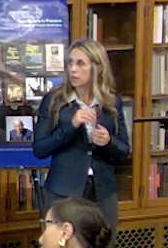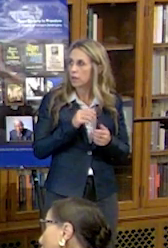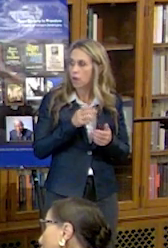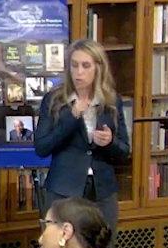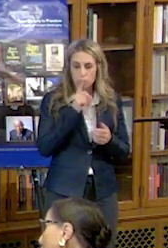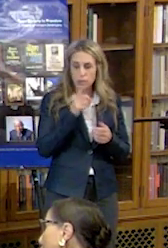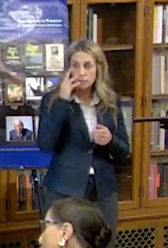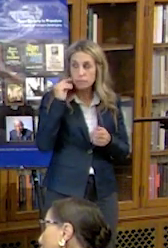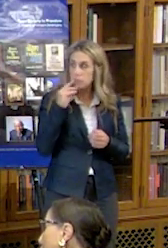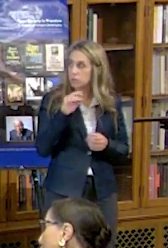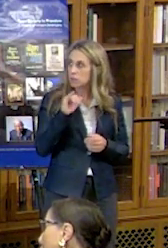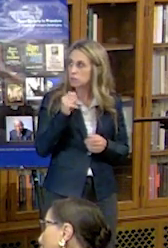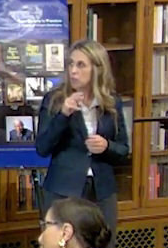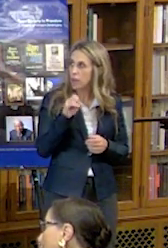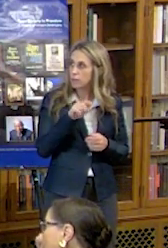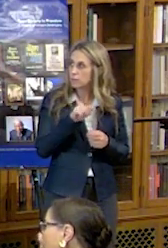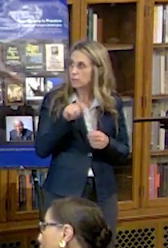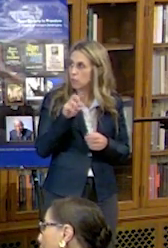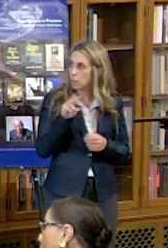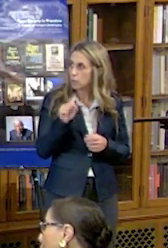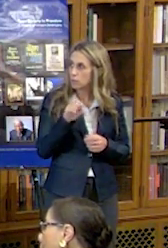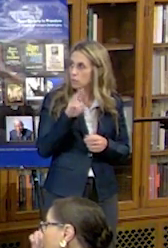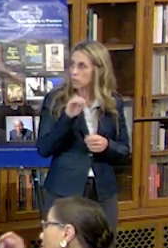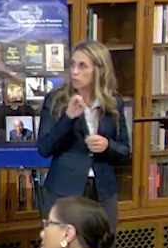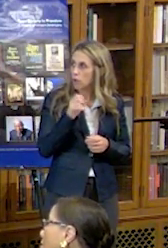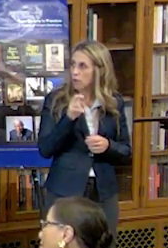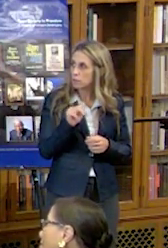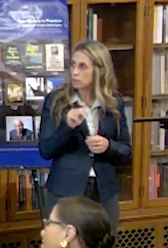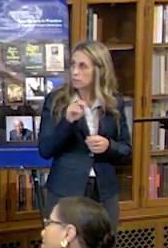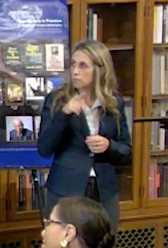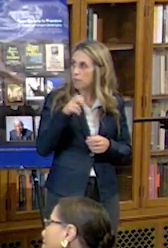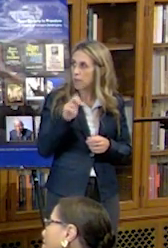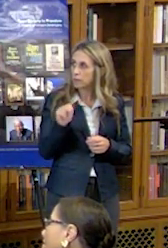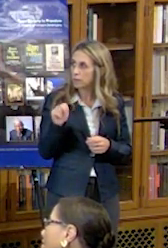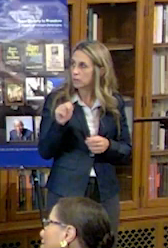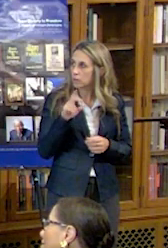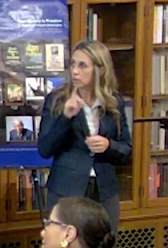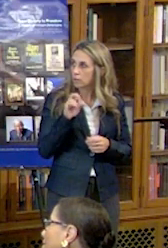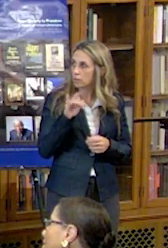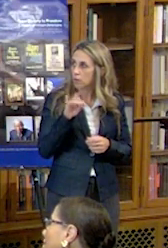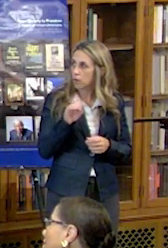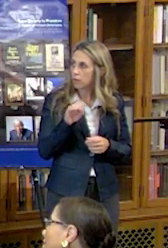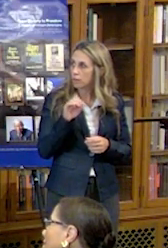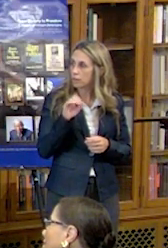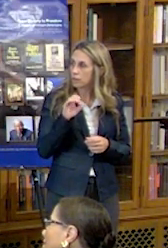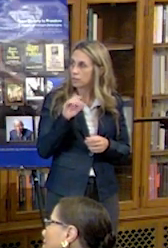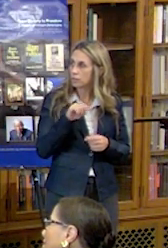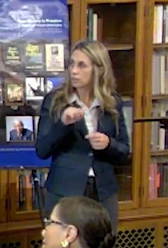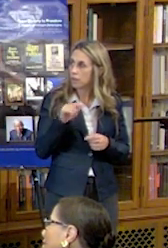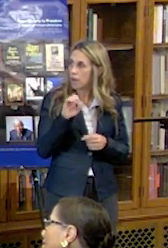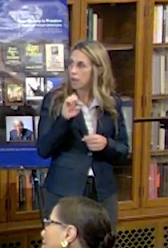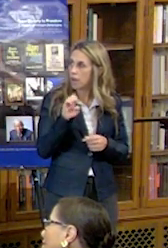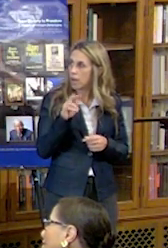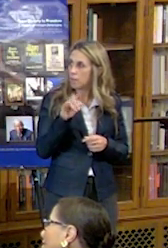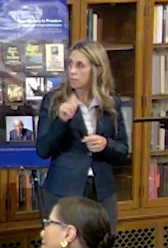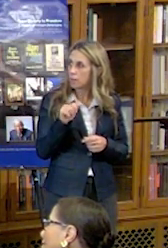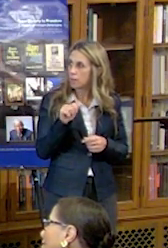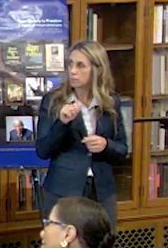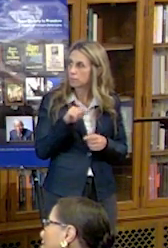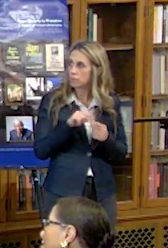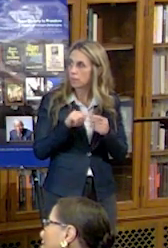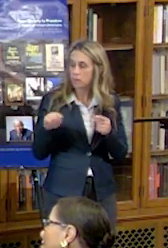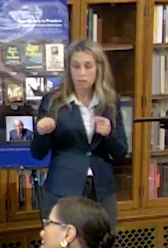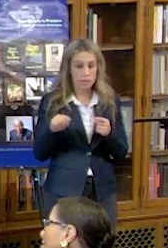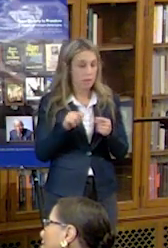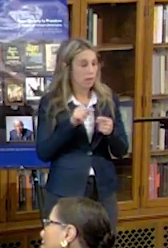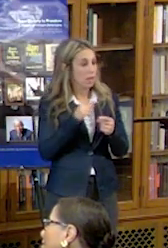then Janice suler Lewis rosn tur Borg pen Darlene Clark Hine and emilp ssky made me want